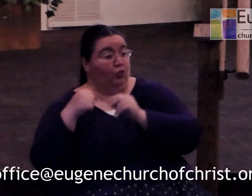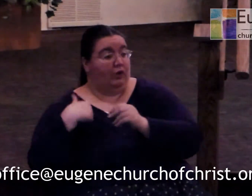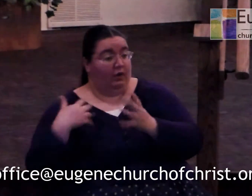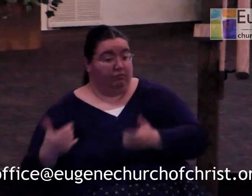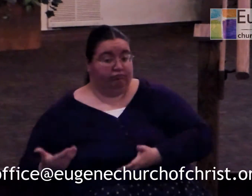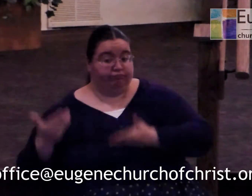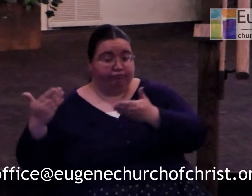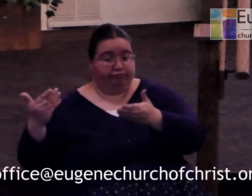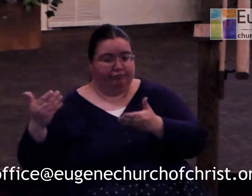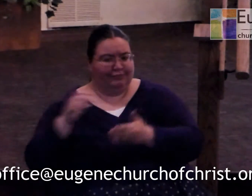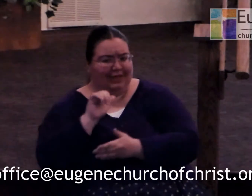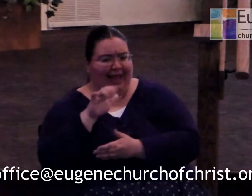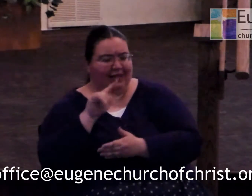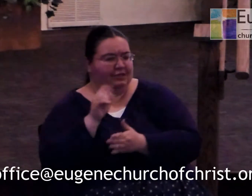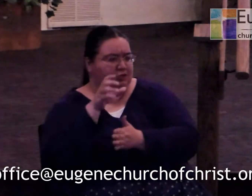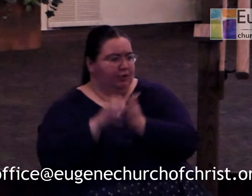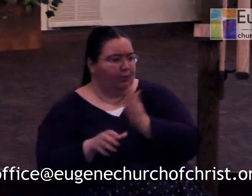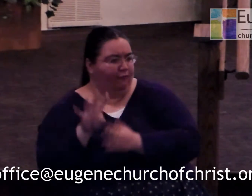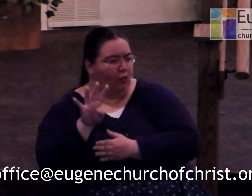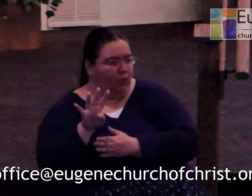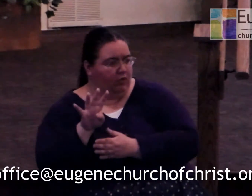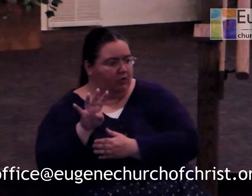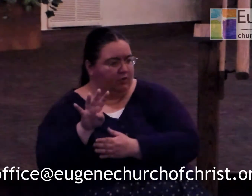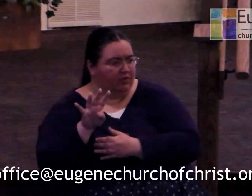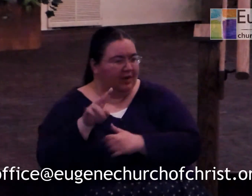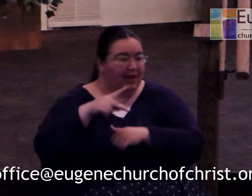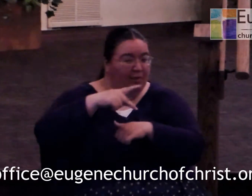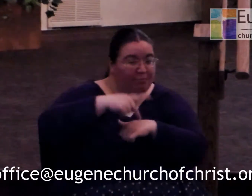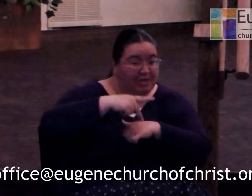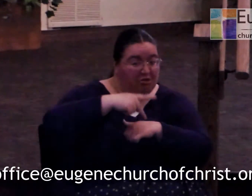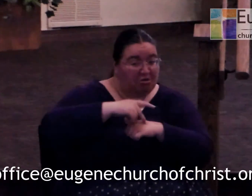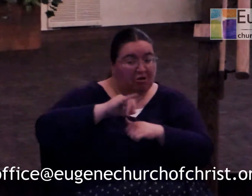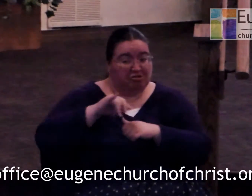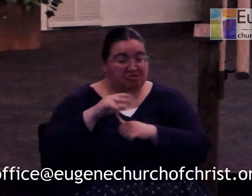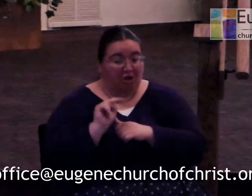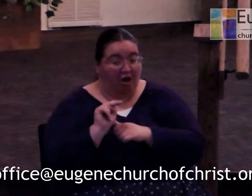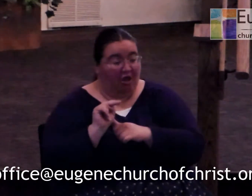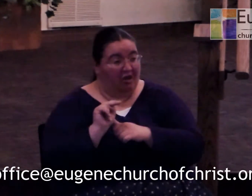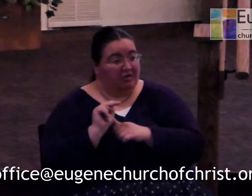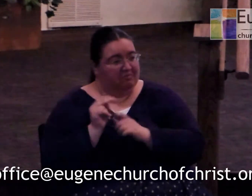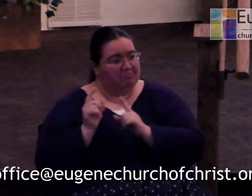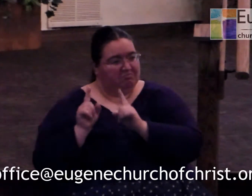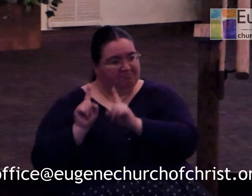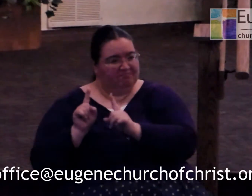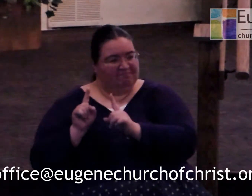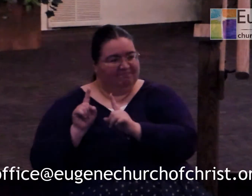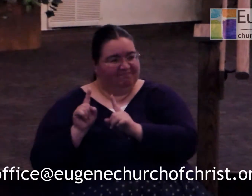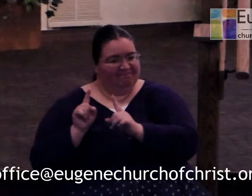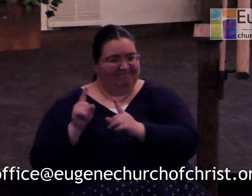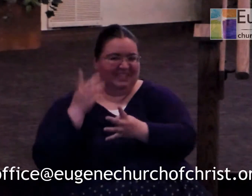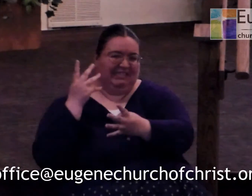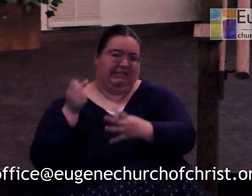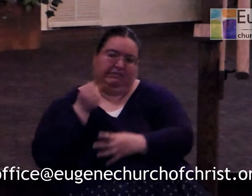you will find Peter and John in chapter 4, and they are in prison. They